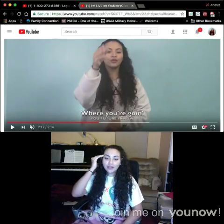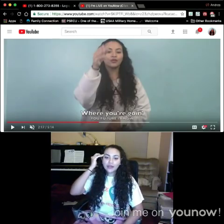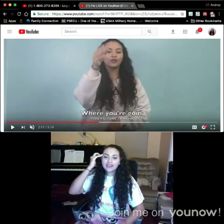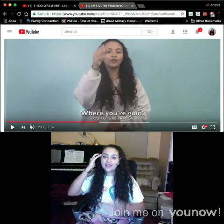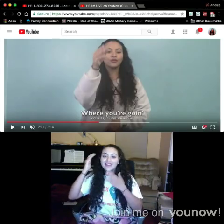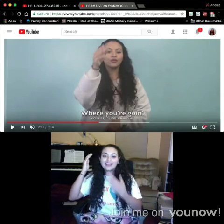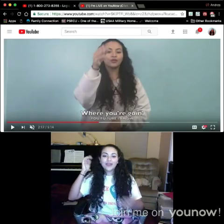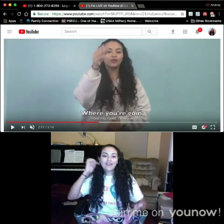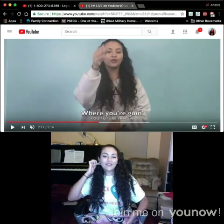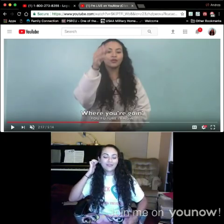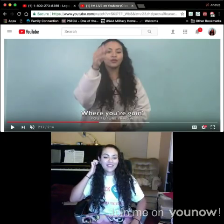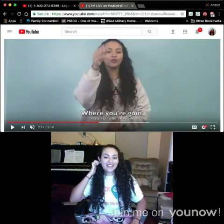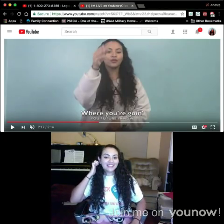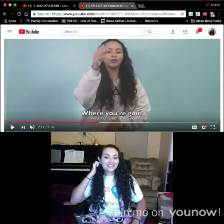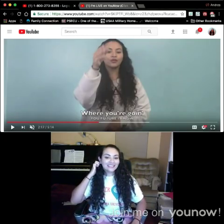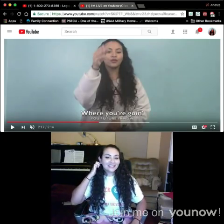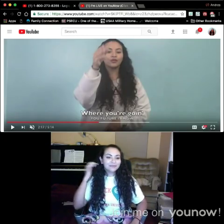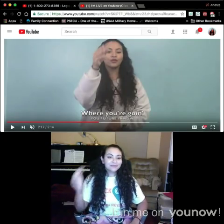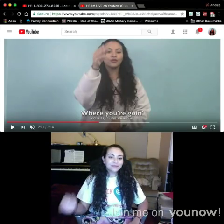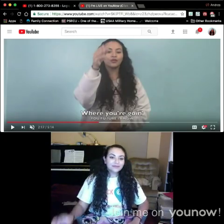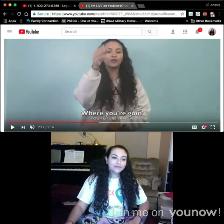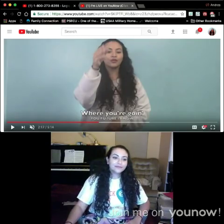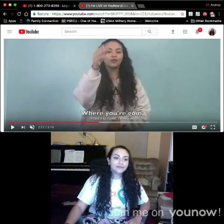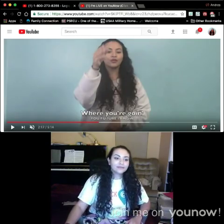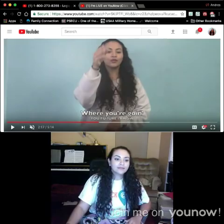I know at the end. Thank you Kat for the 50 likes.